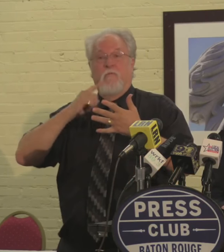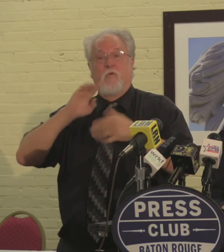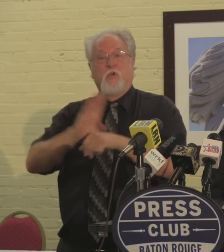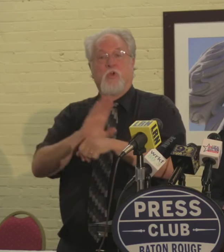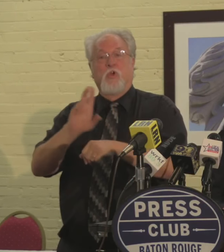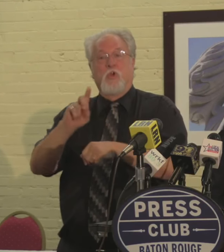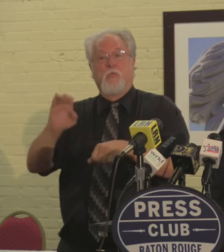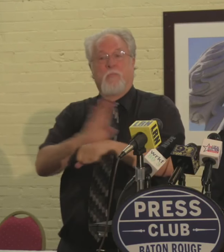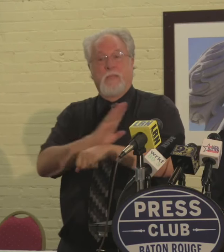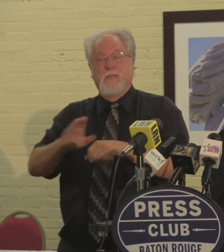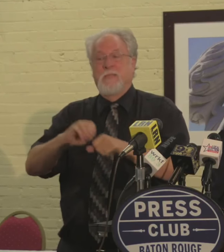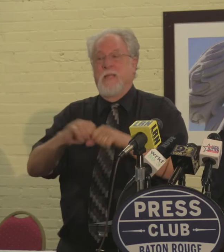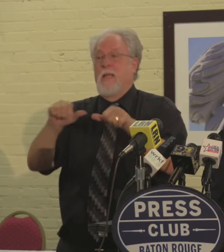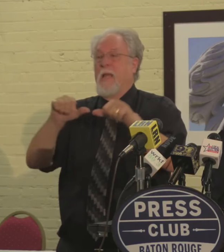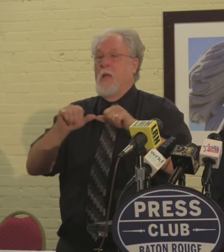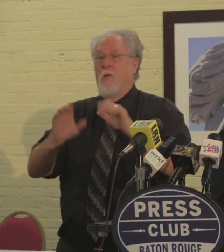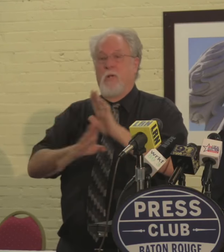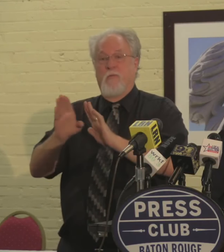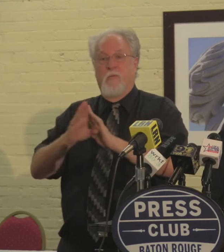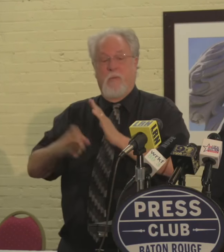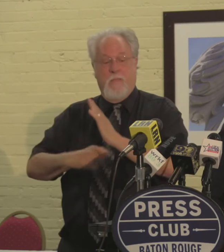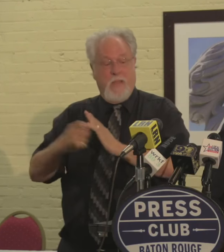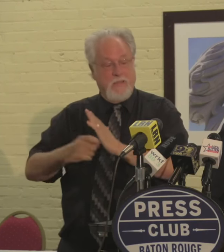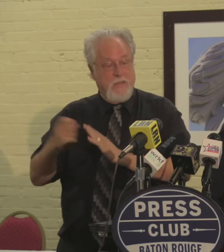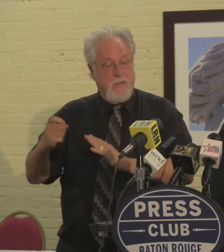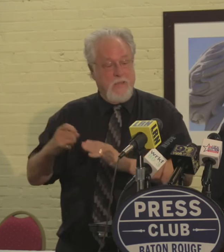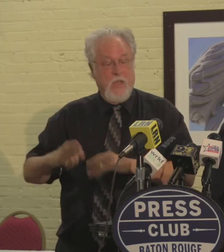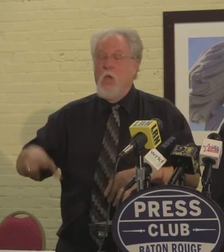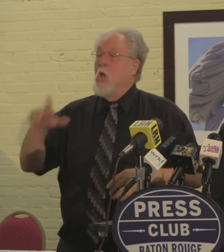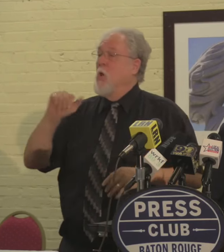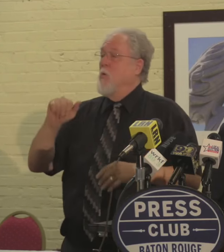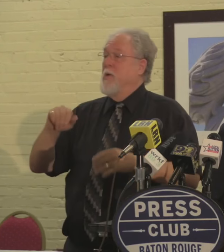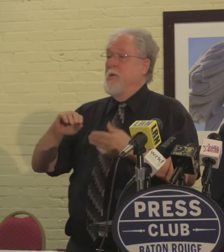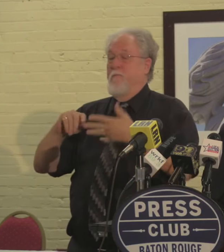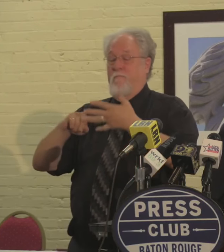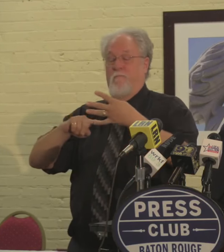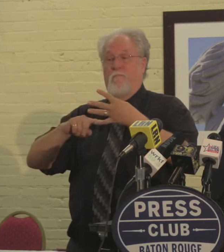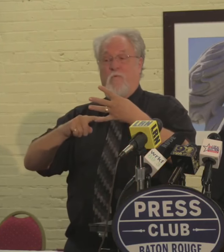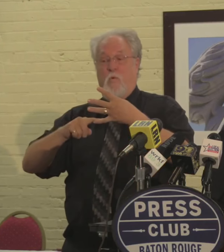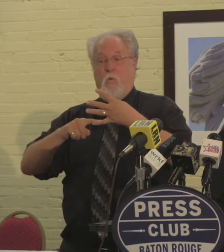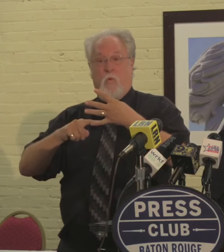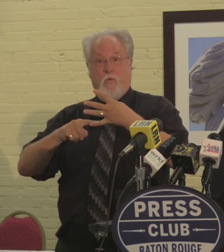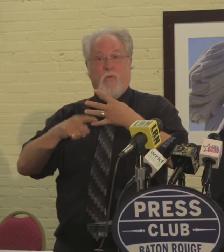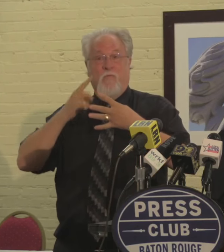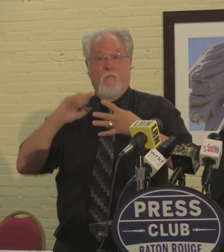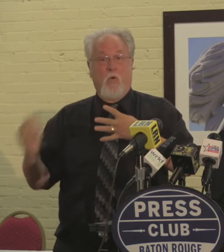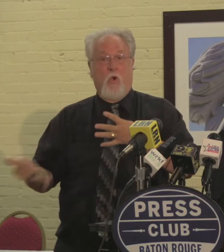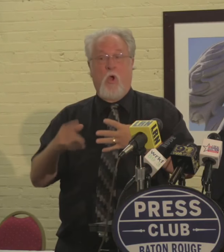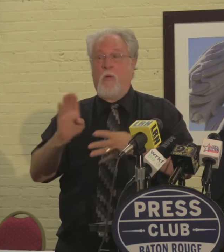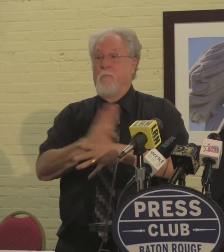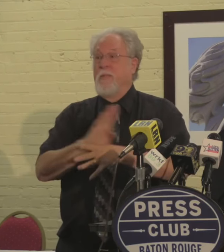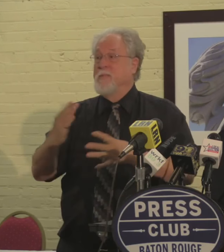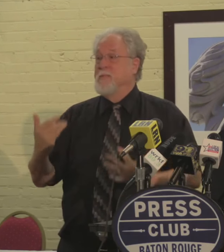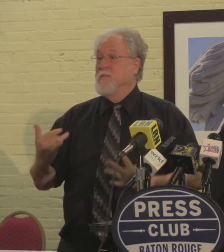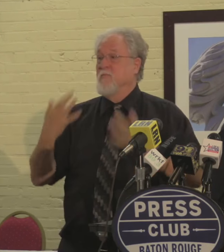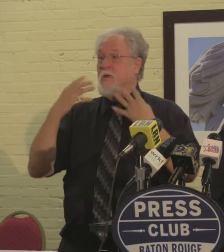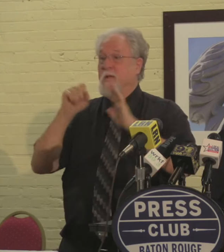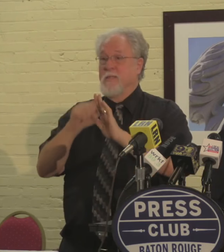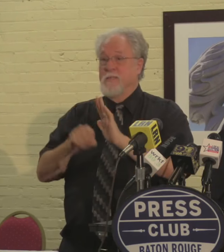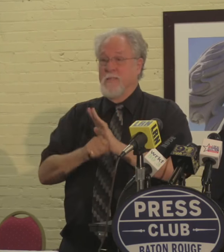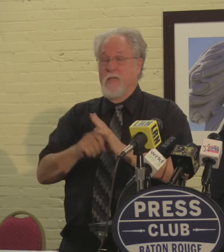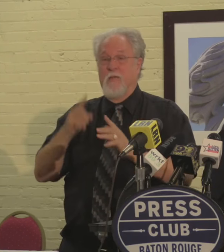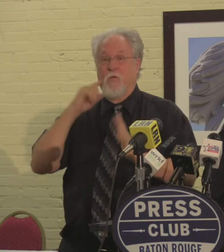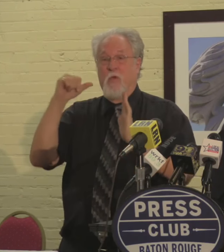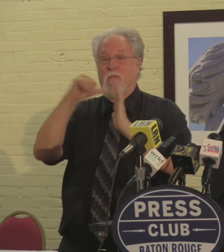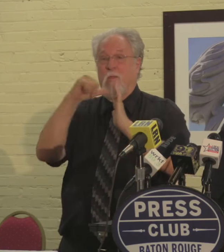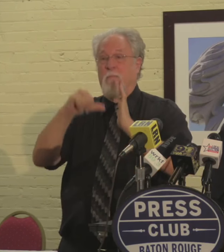business according to Area Development Magazine. Louisiana ranks number 4 among small business-friendly states according to